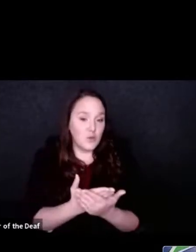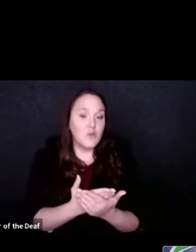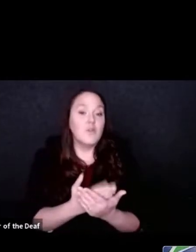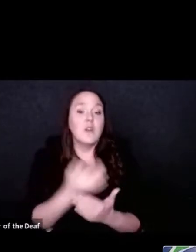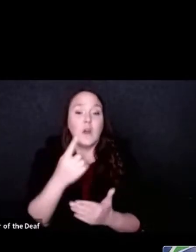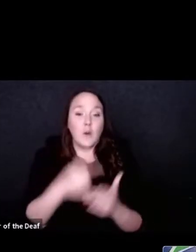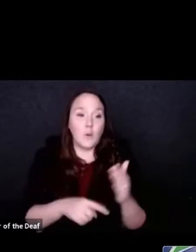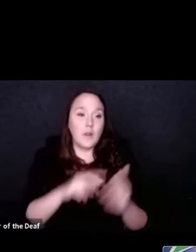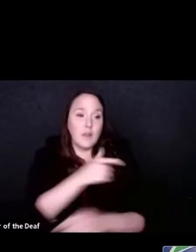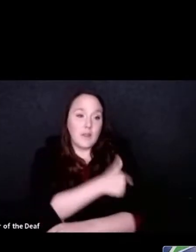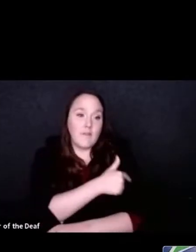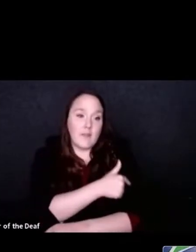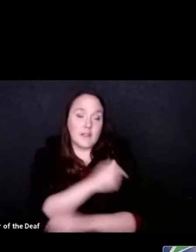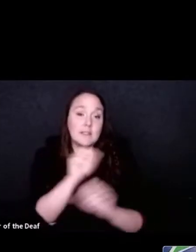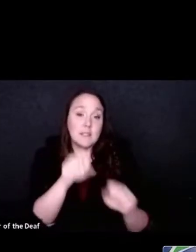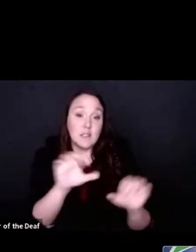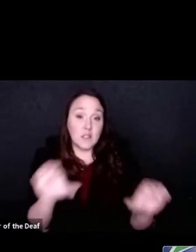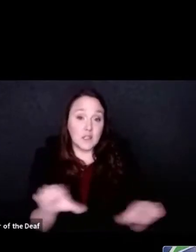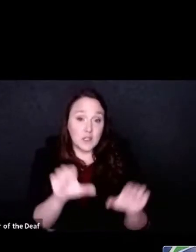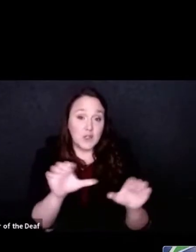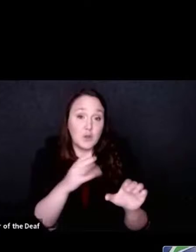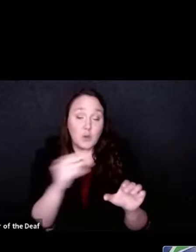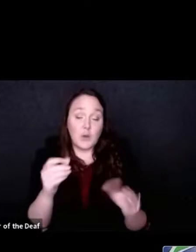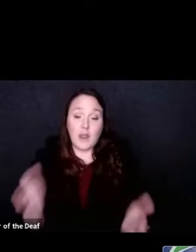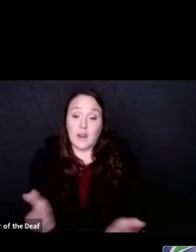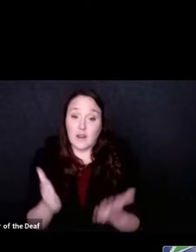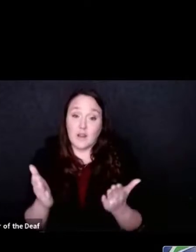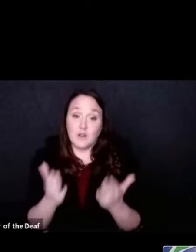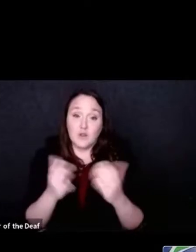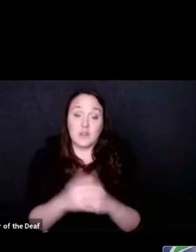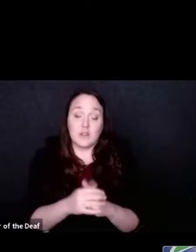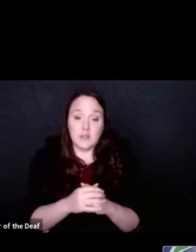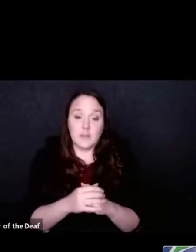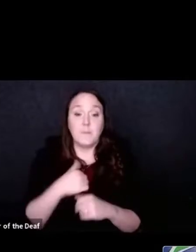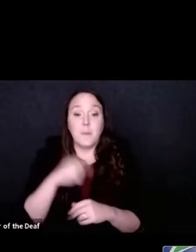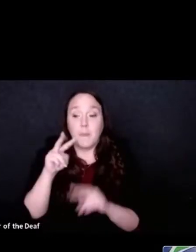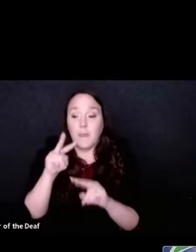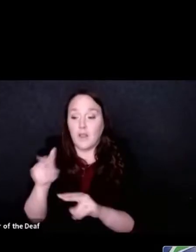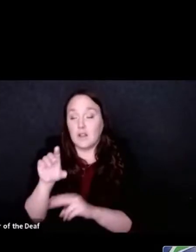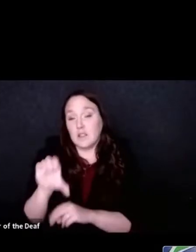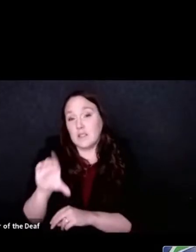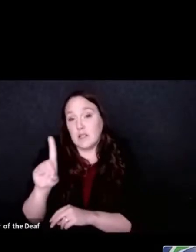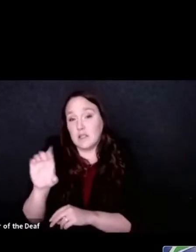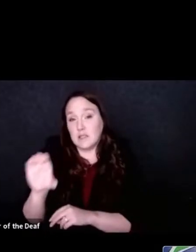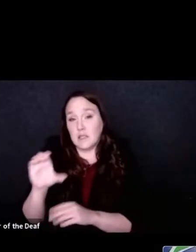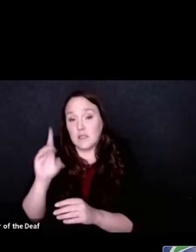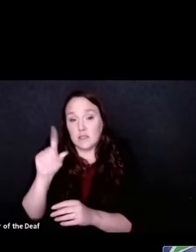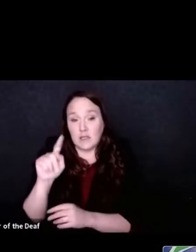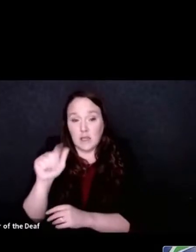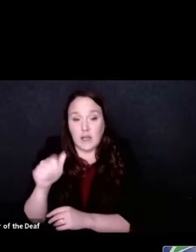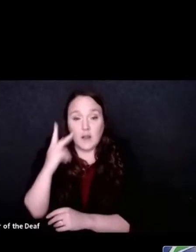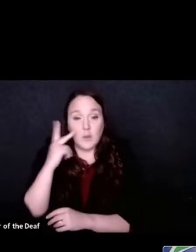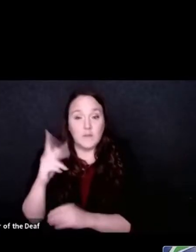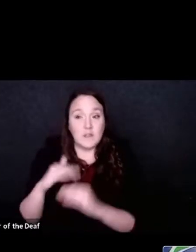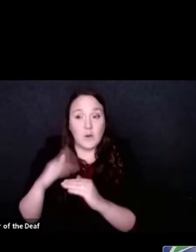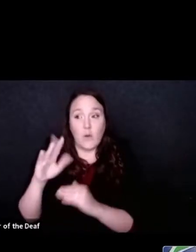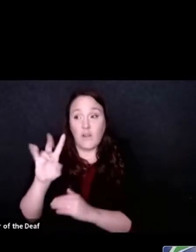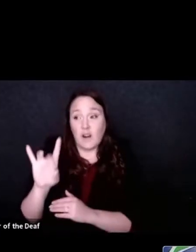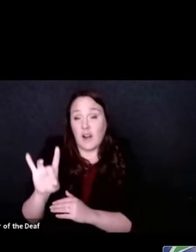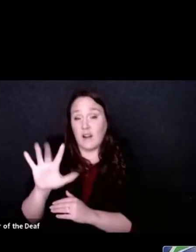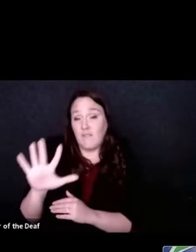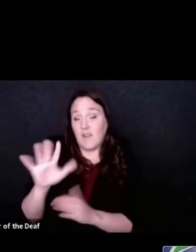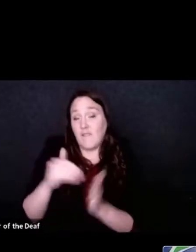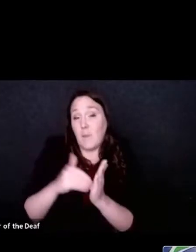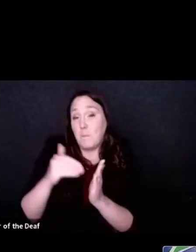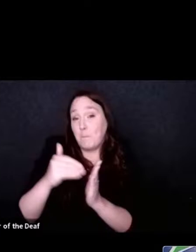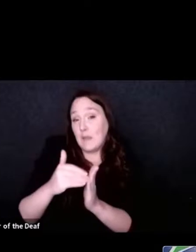what the vaccine can do. And again, encouragement. I looked at CDC data this morning. I think we've seen over 85 million